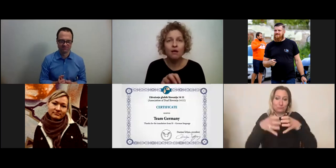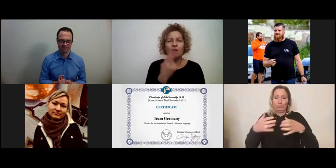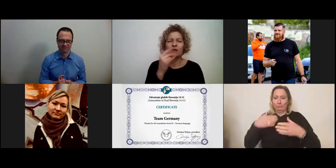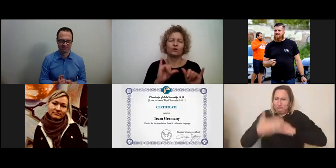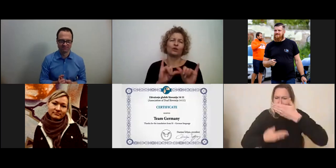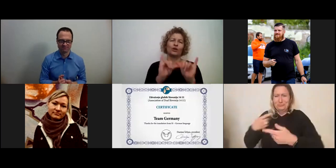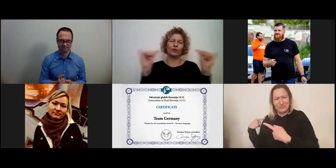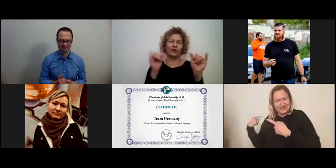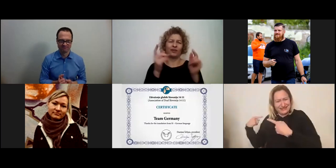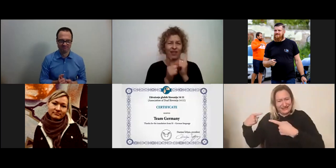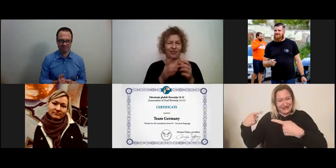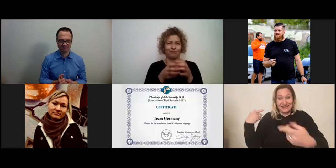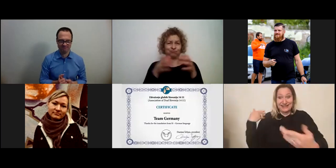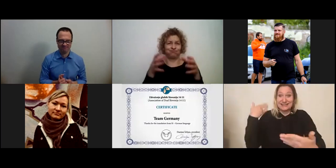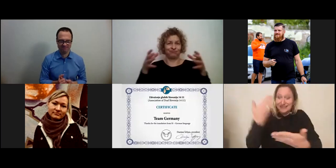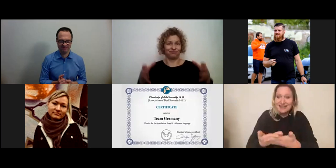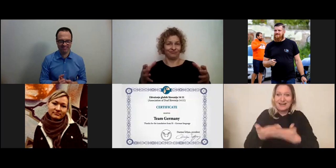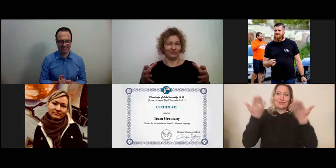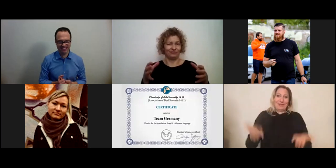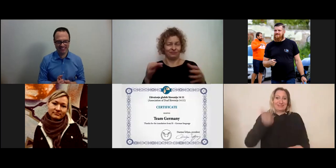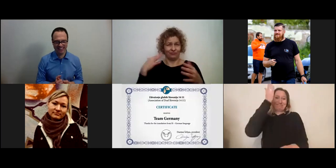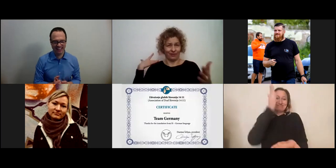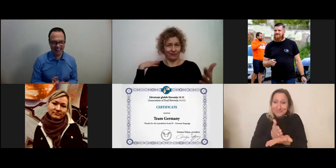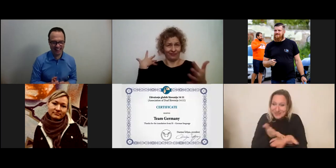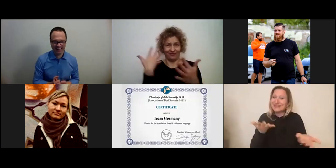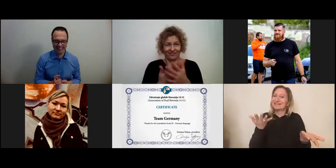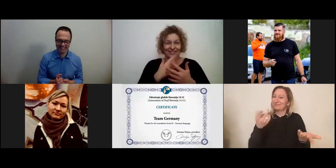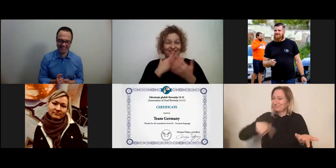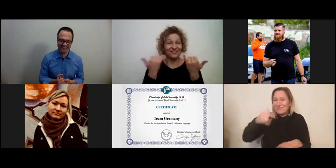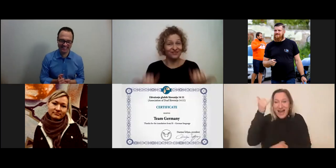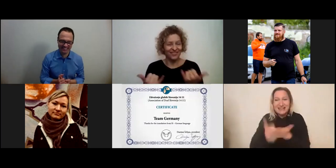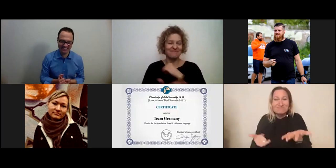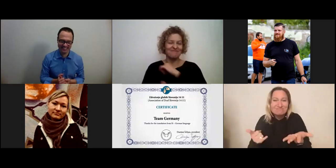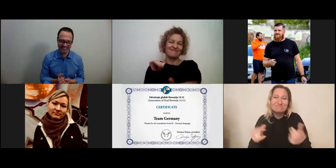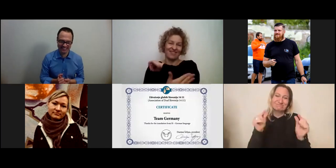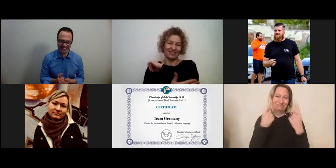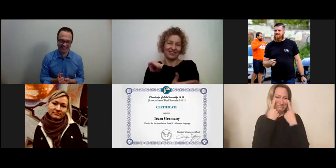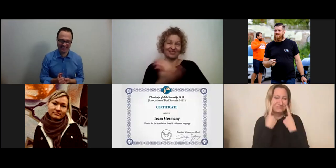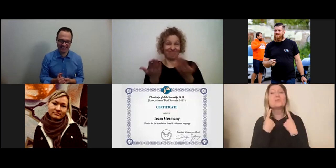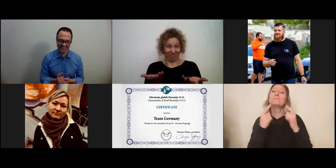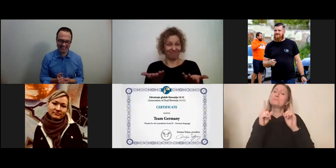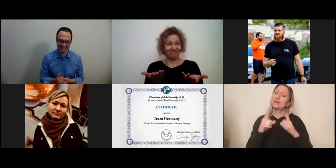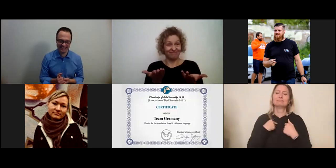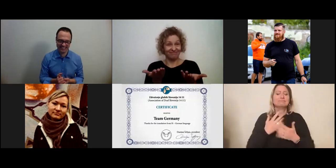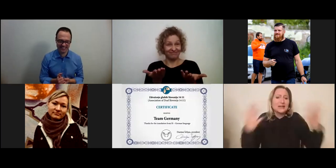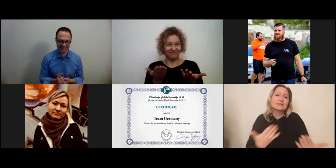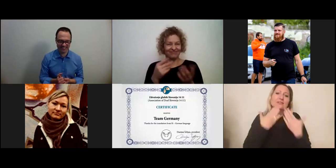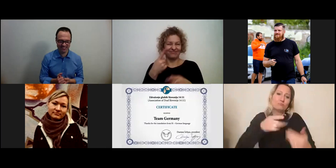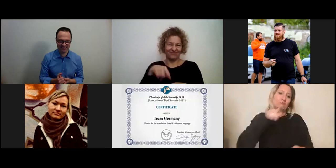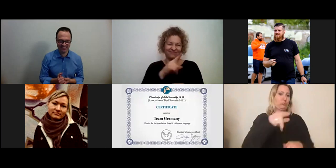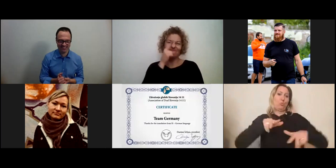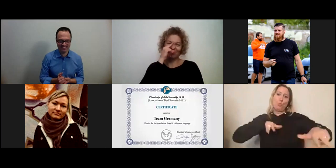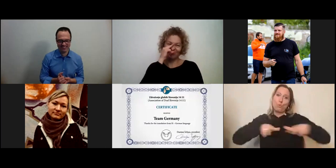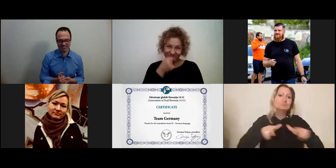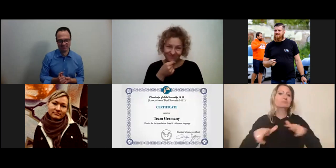new interpreters an opportunity to volunteer and see if this is a possible career future for them. I'm a